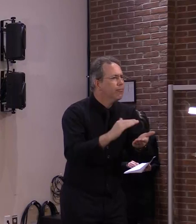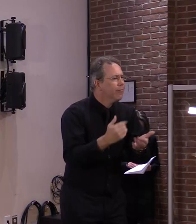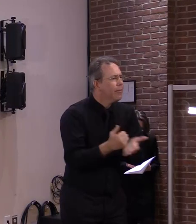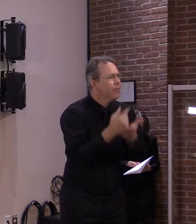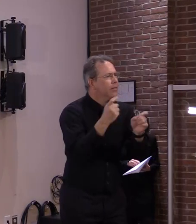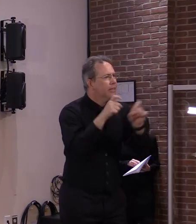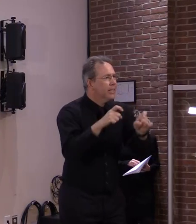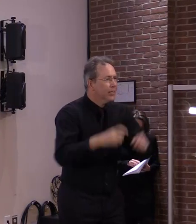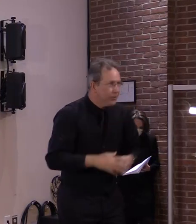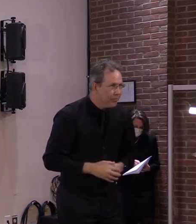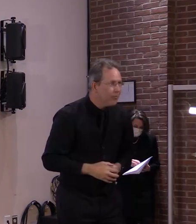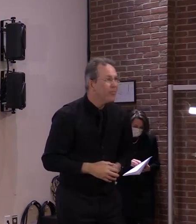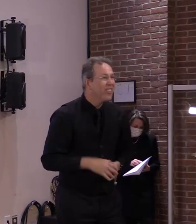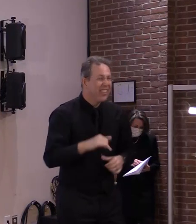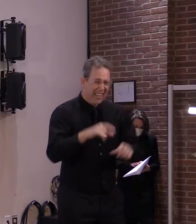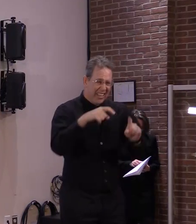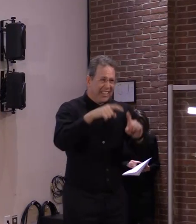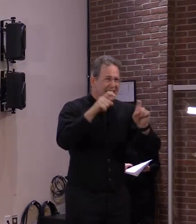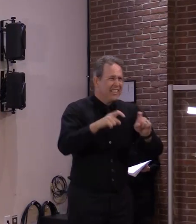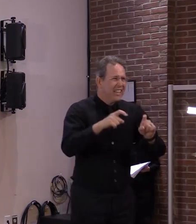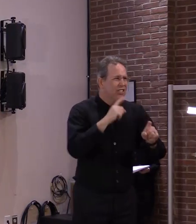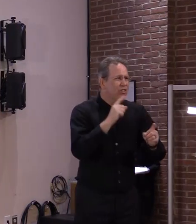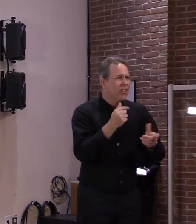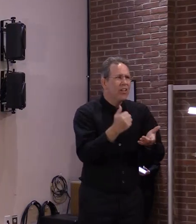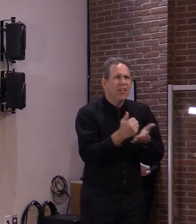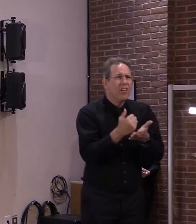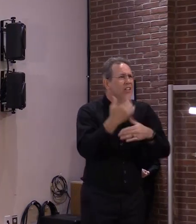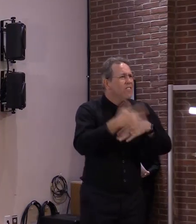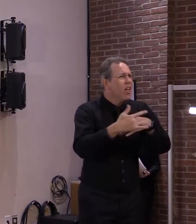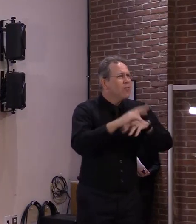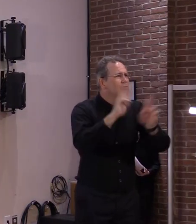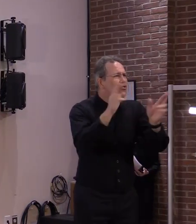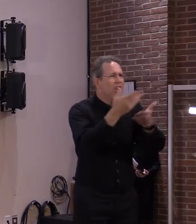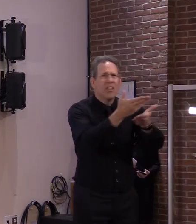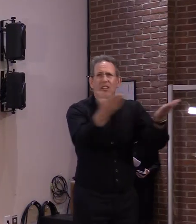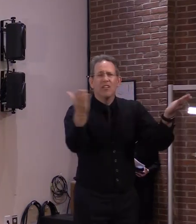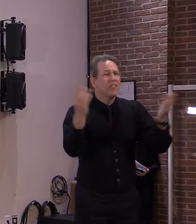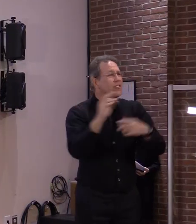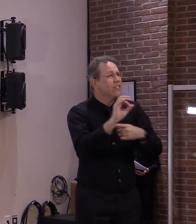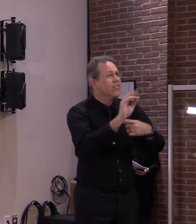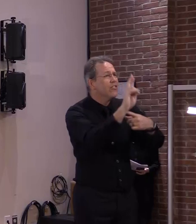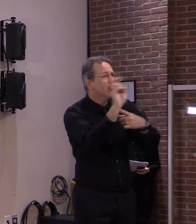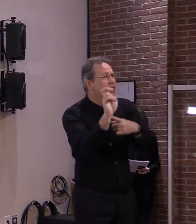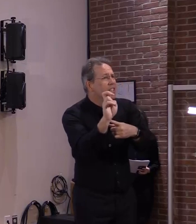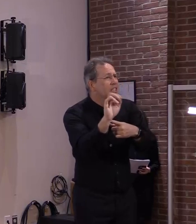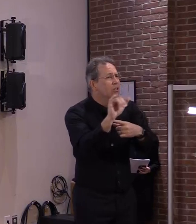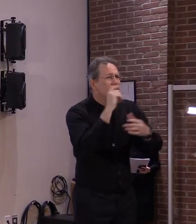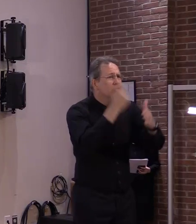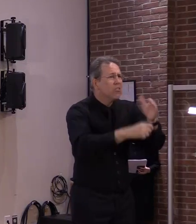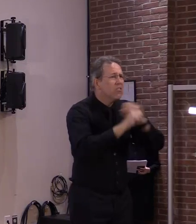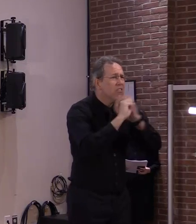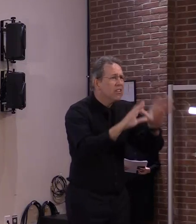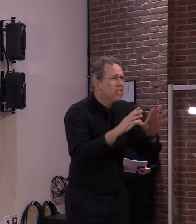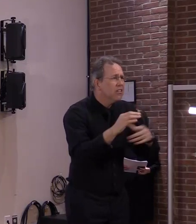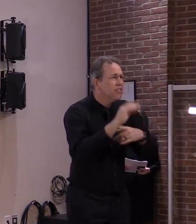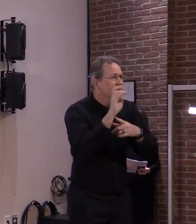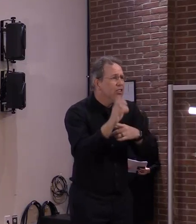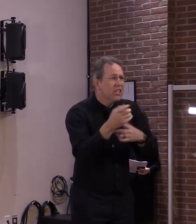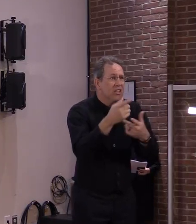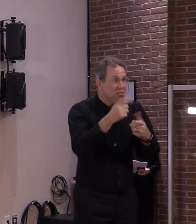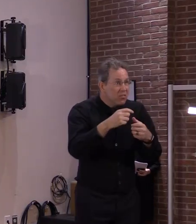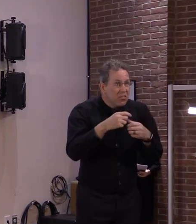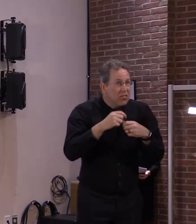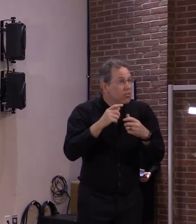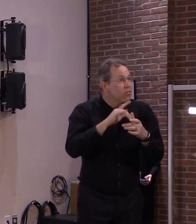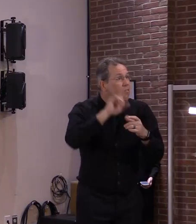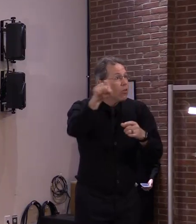with Vermont's new travel policy, which requires a test within 3 days of travel for anyone who is unvaccinated,